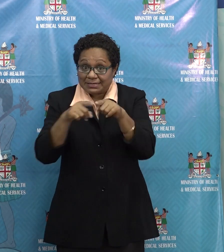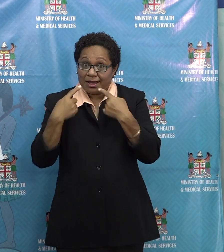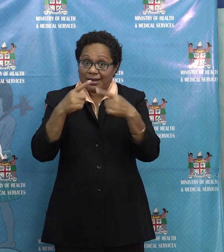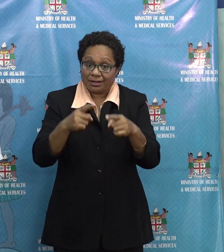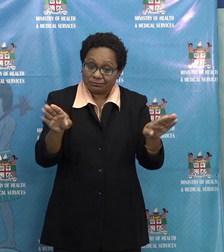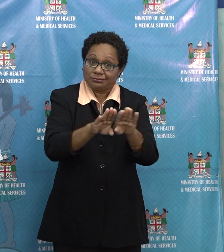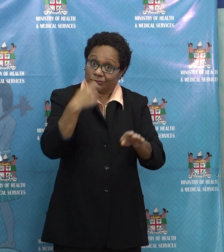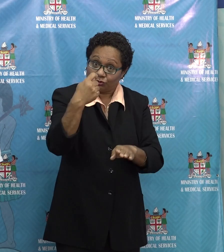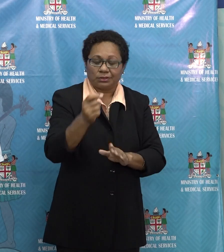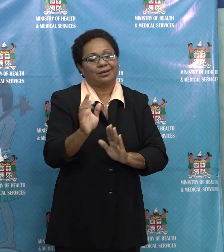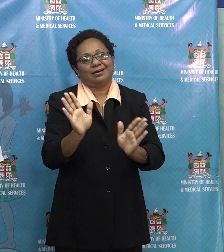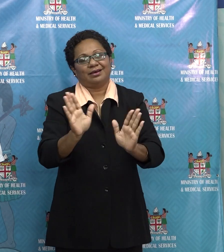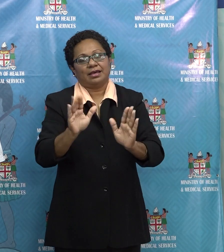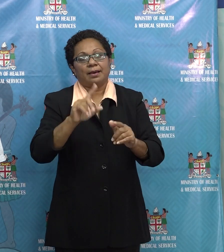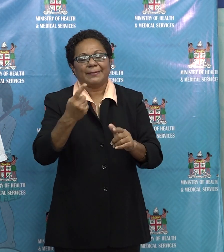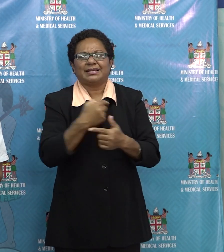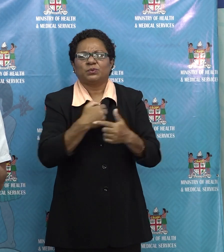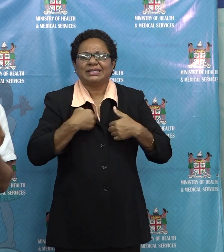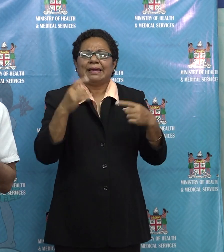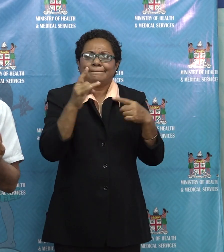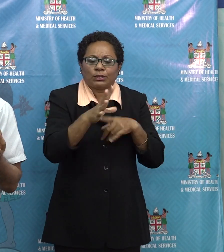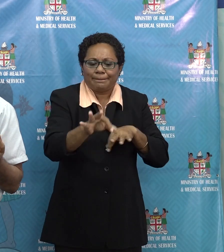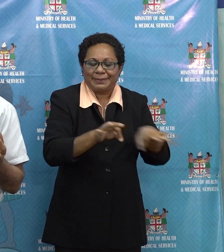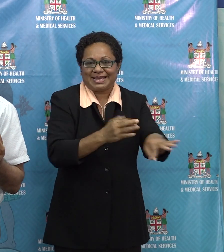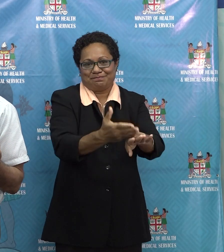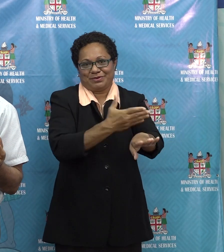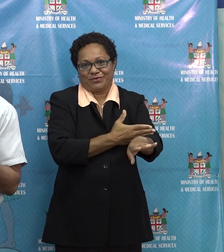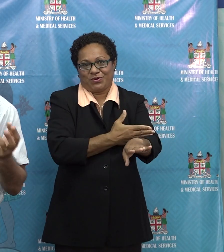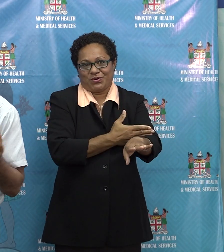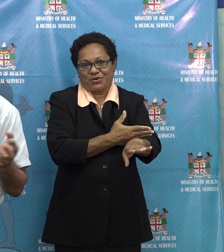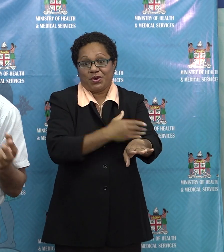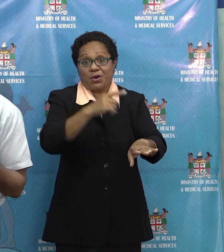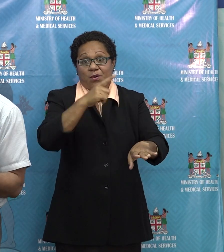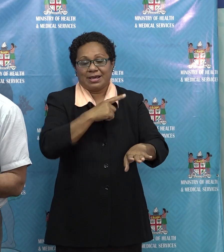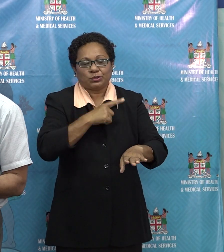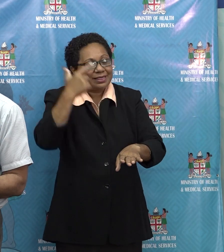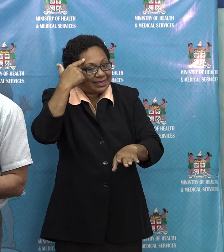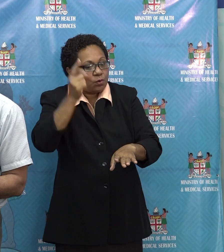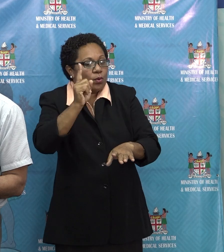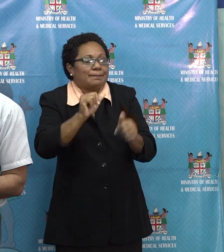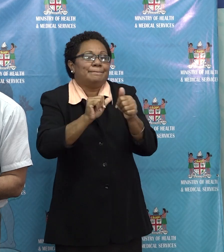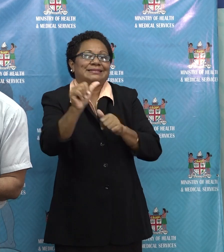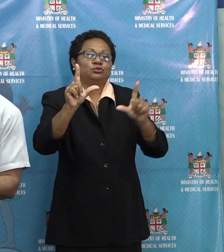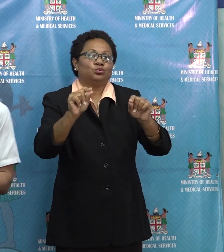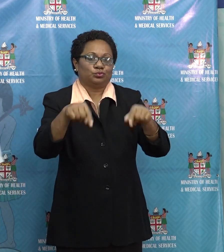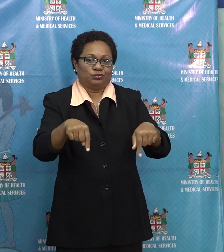starting to plan some kind of support measures so that we have options of the type of lockdown that we can ask for.